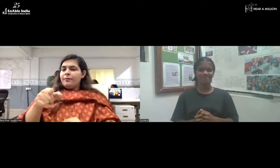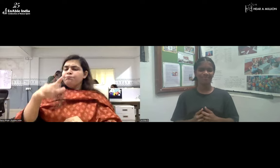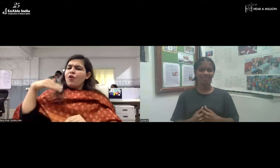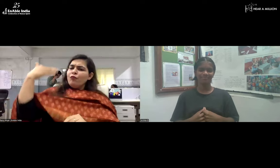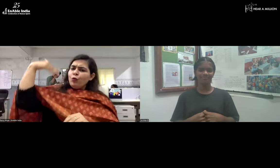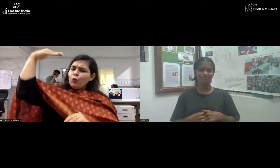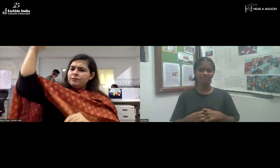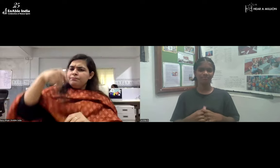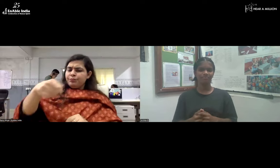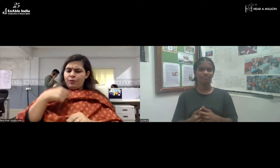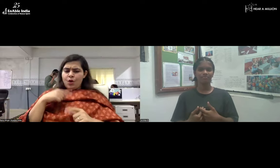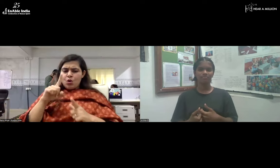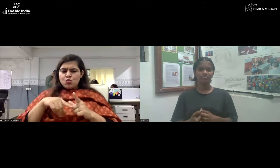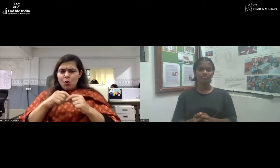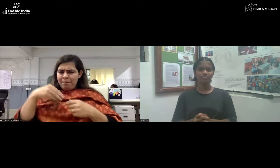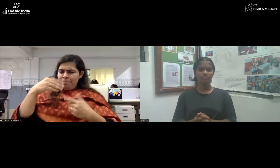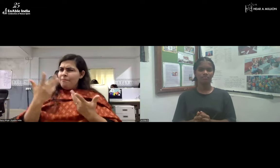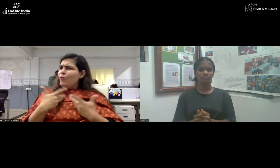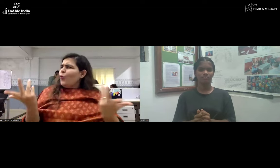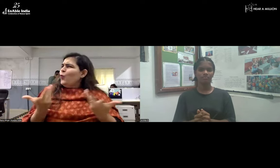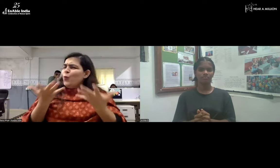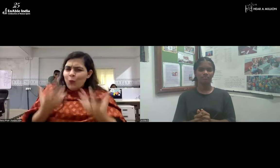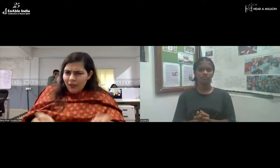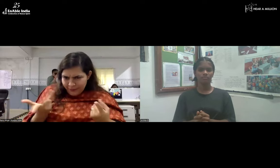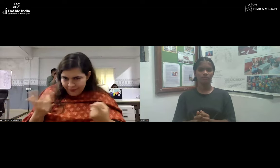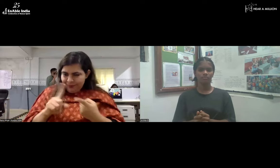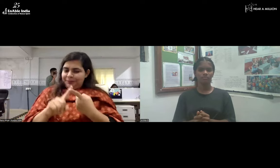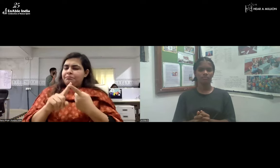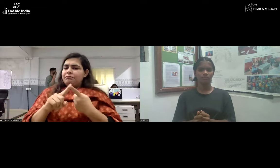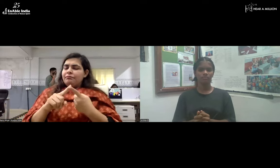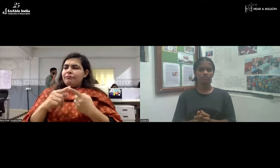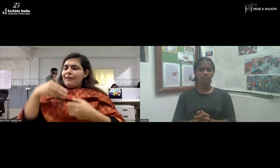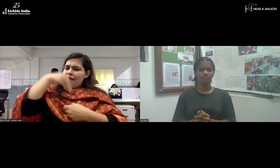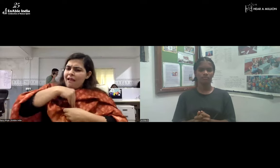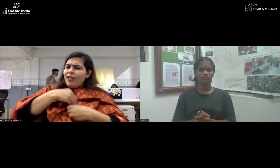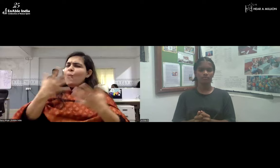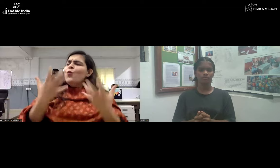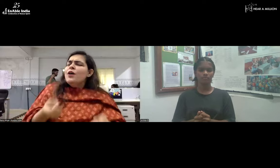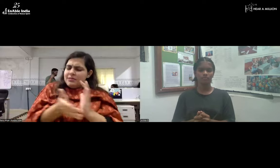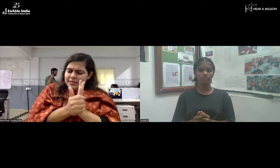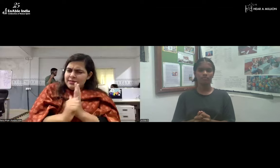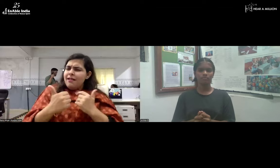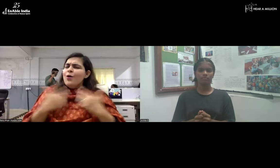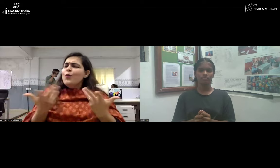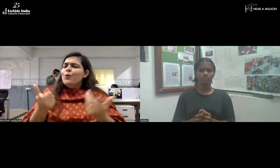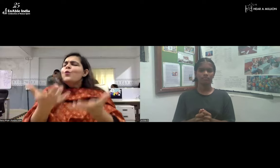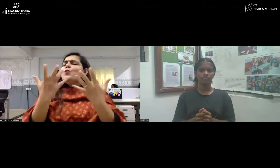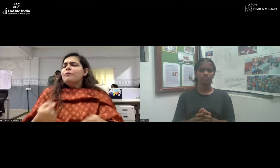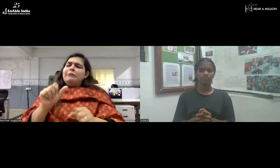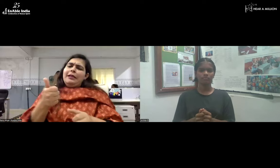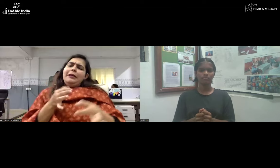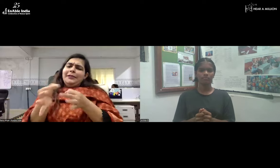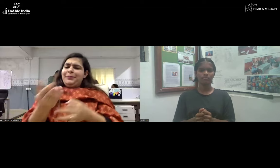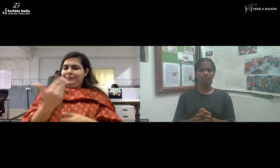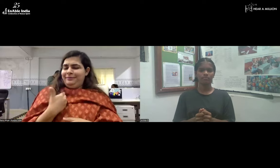information also, and technological advancement are beginning, but they do not get access to all those things. So I want that